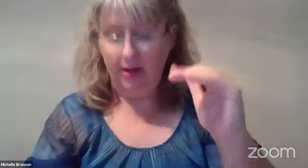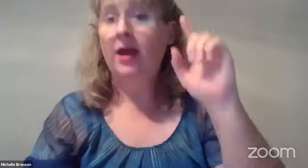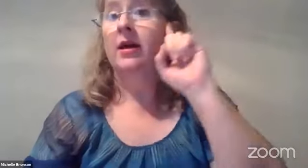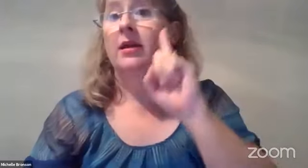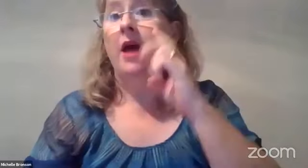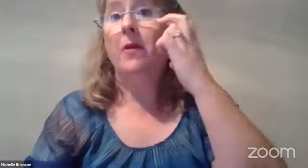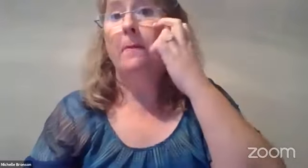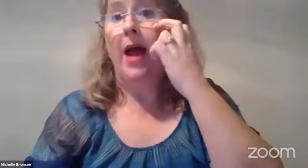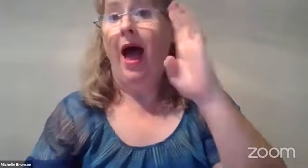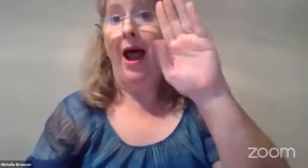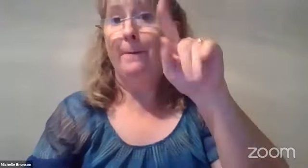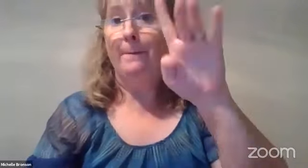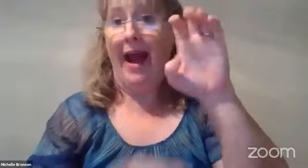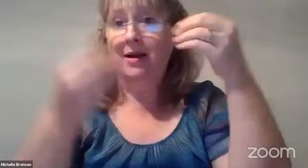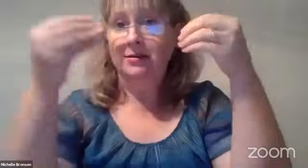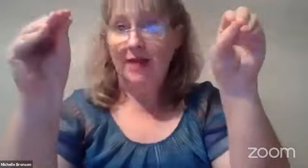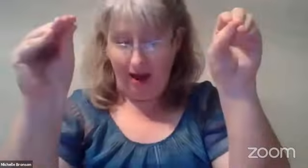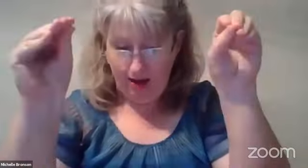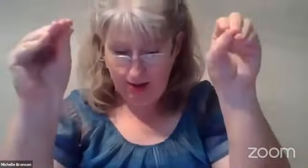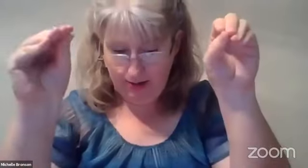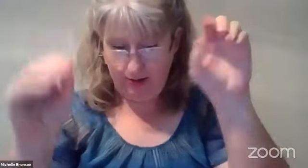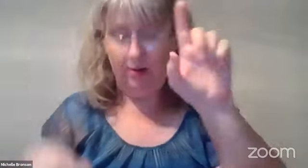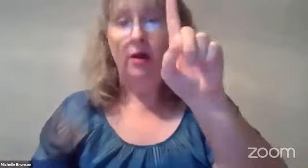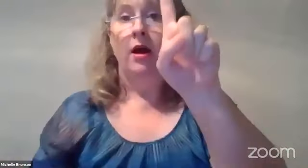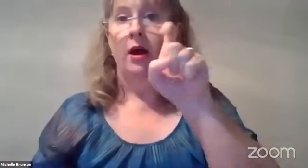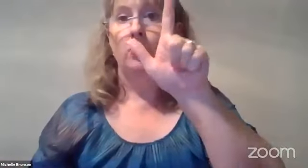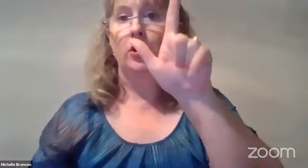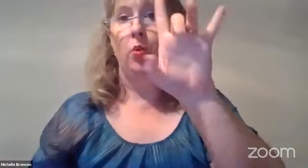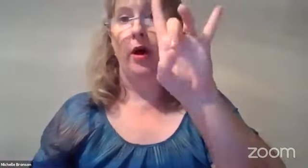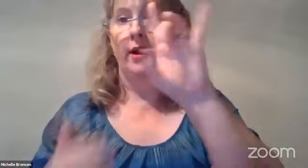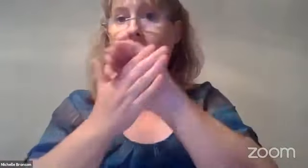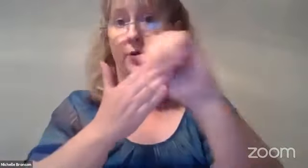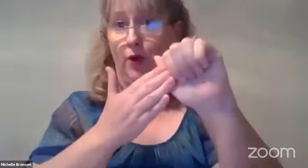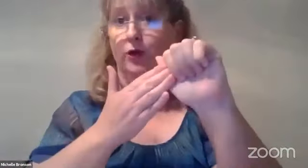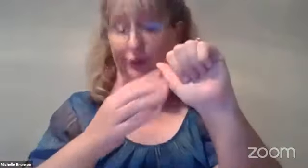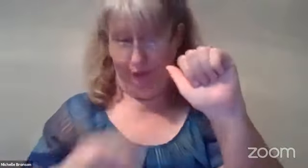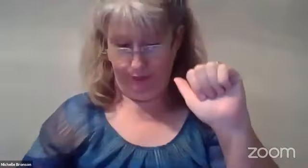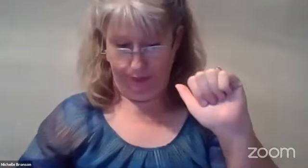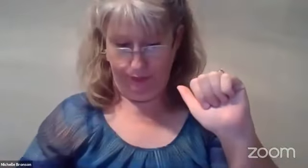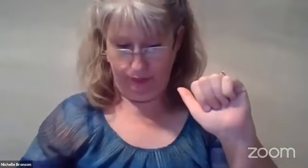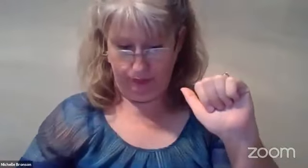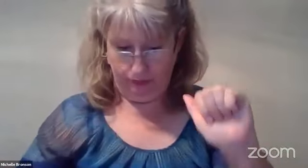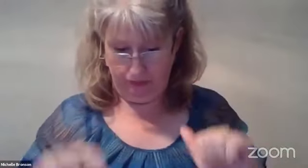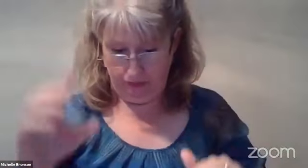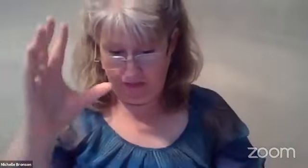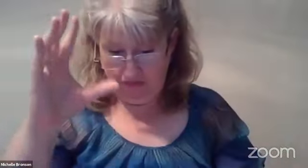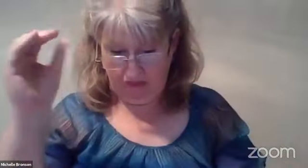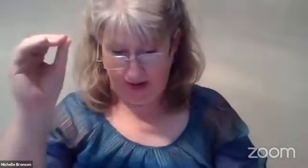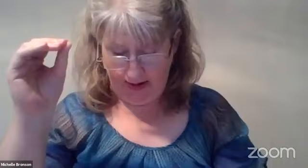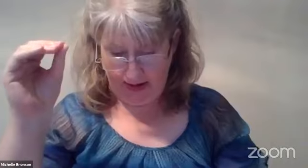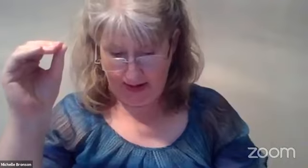$74.30, and the deaf blind bake sale was $128 in revenues.